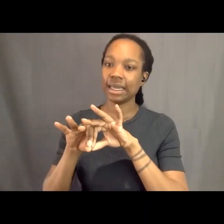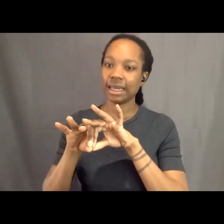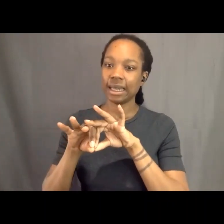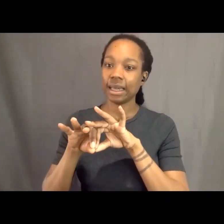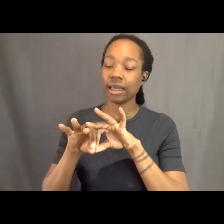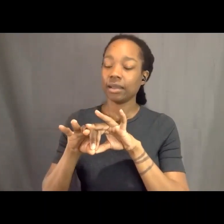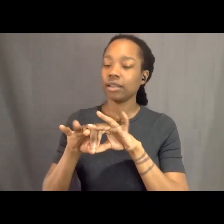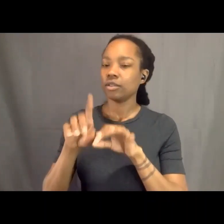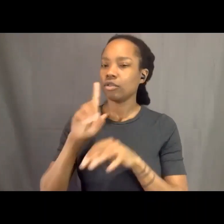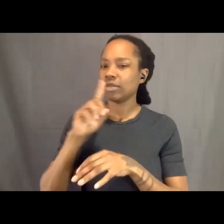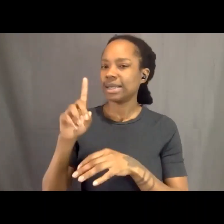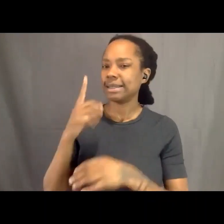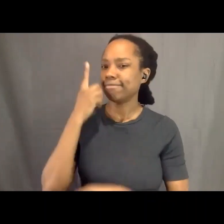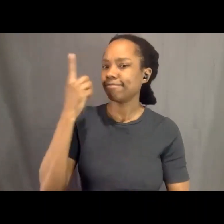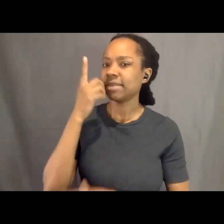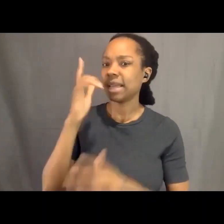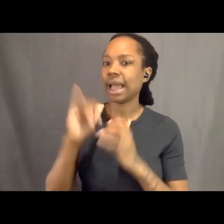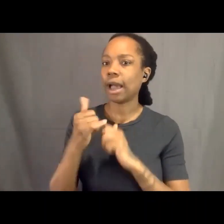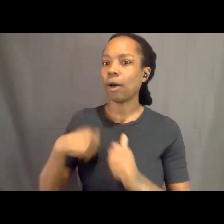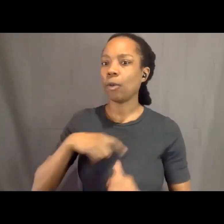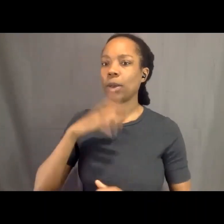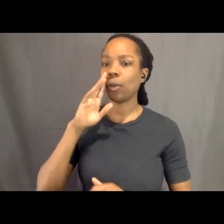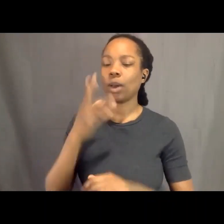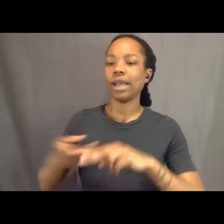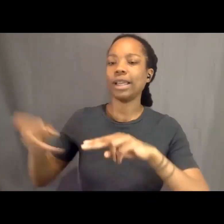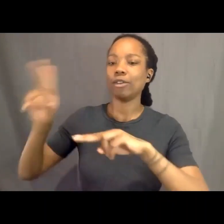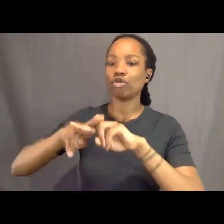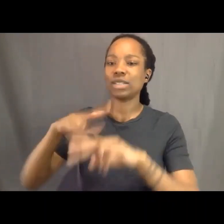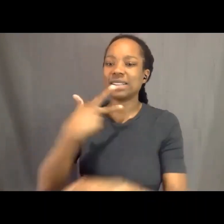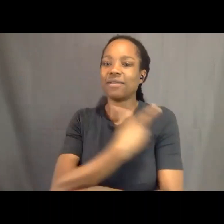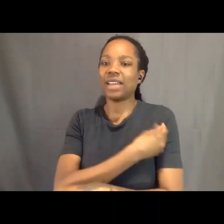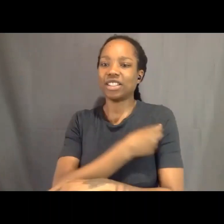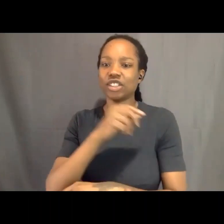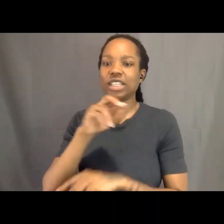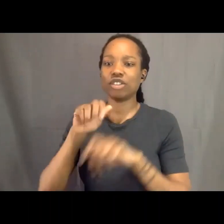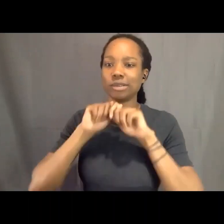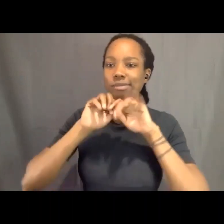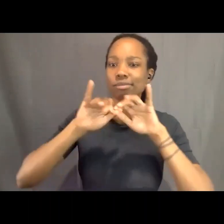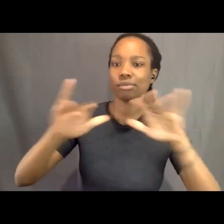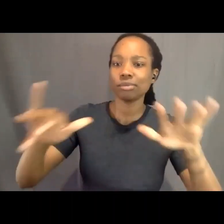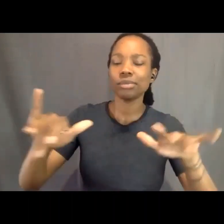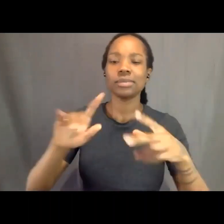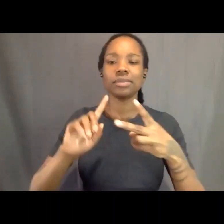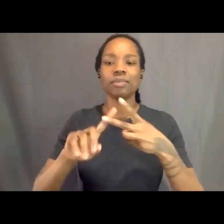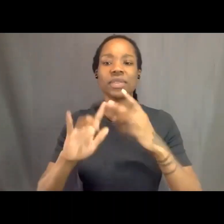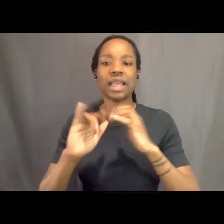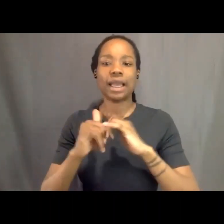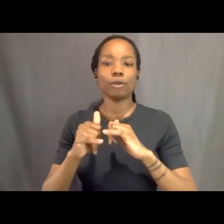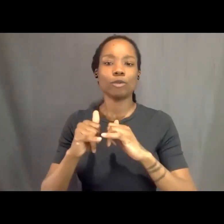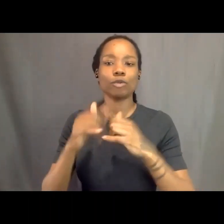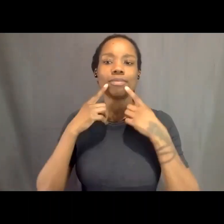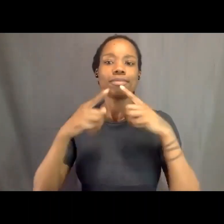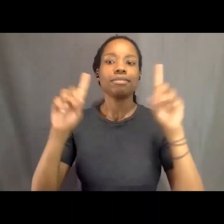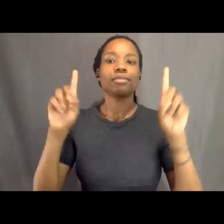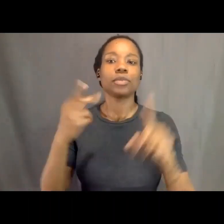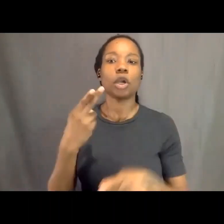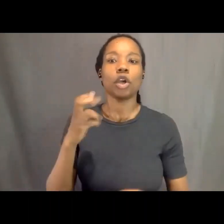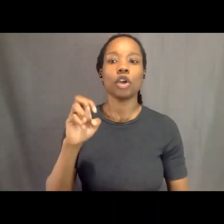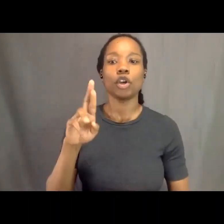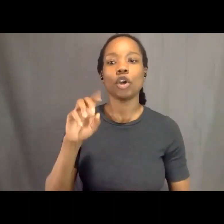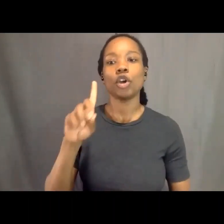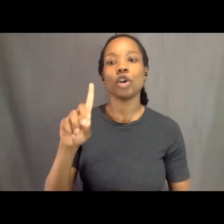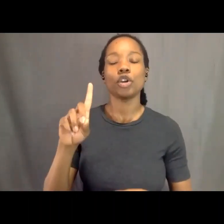increase vaccination rates, how we're going to achieve herd immunity, has to do with all of how